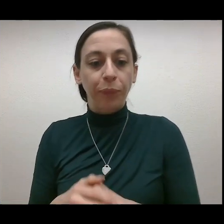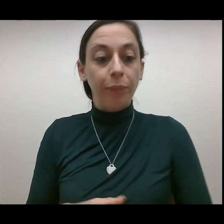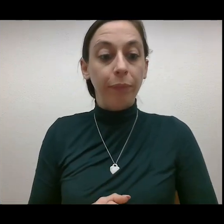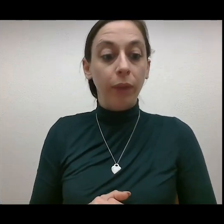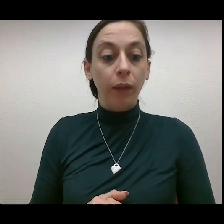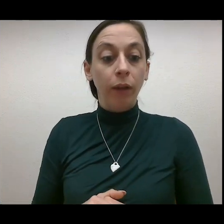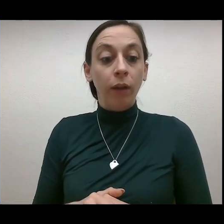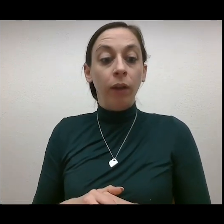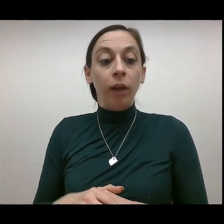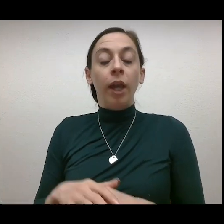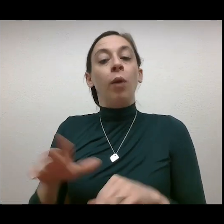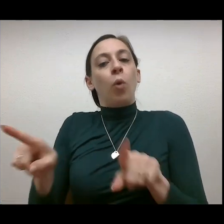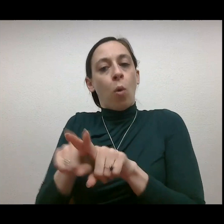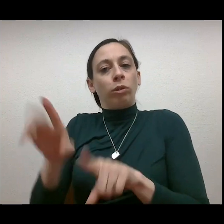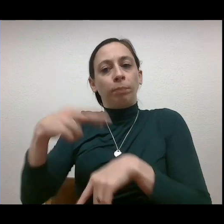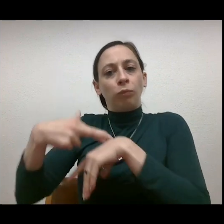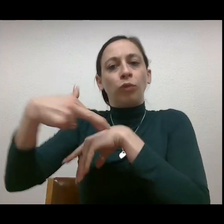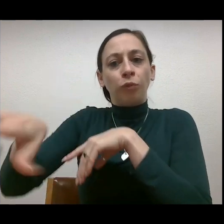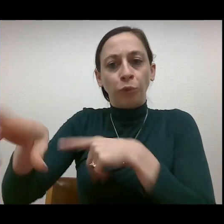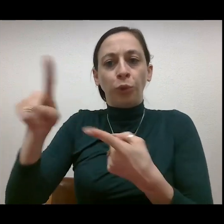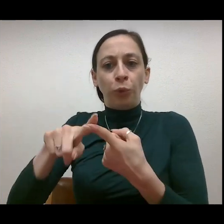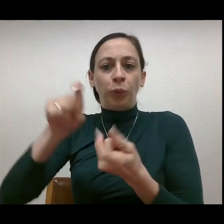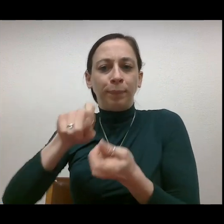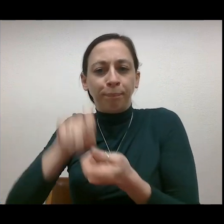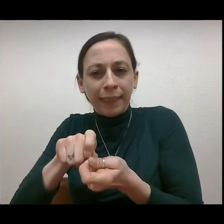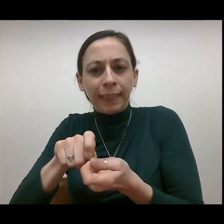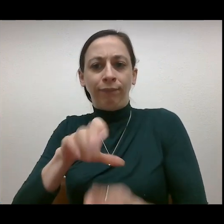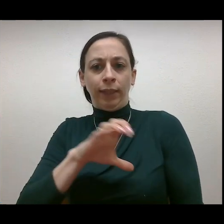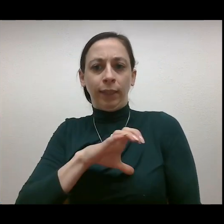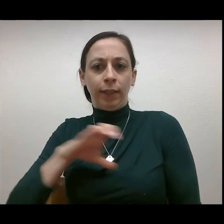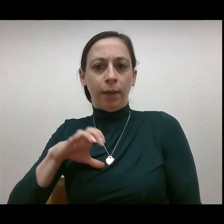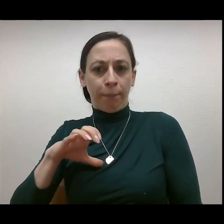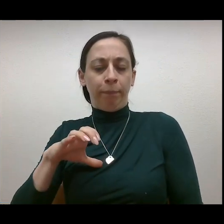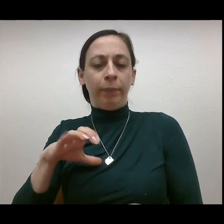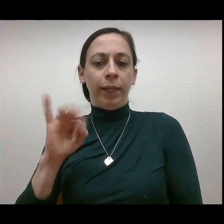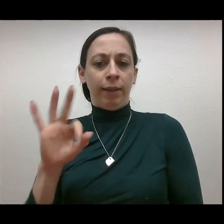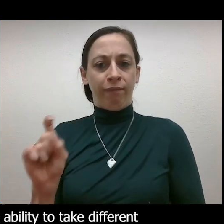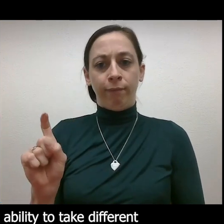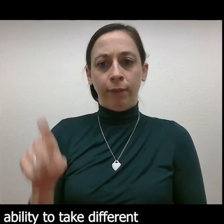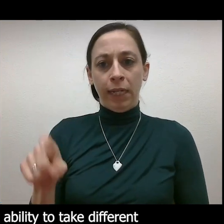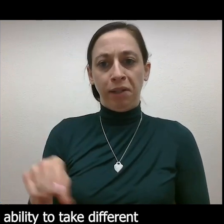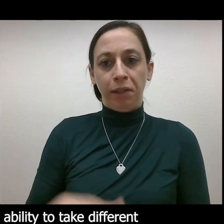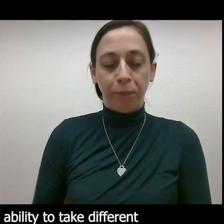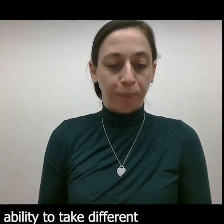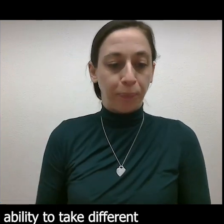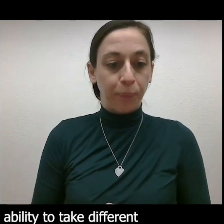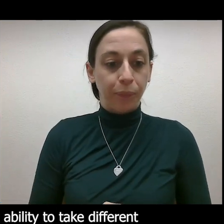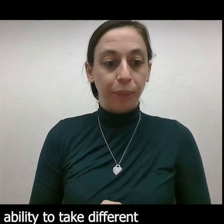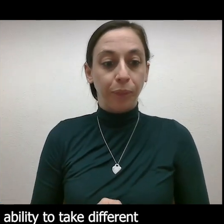It will then be referred to a specific committee.